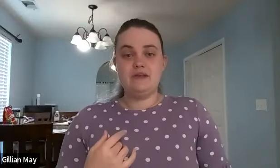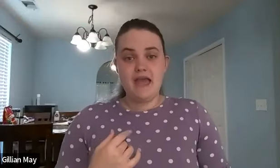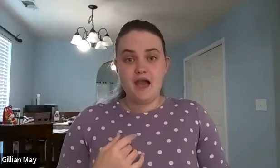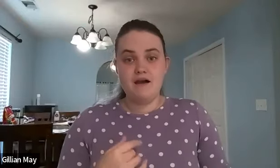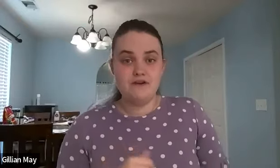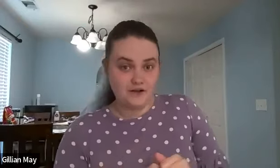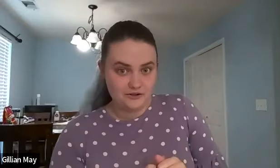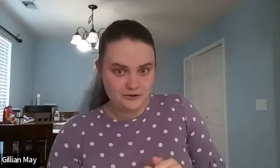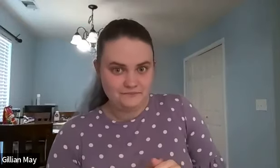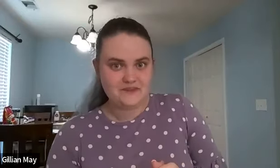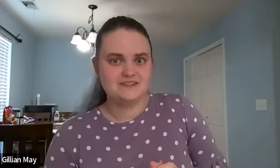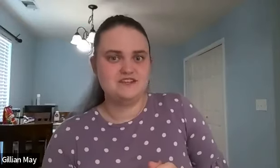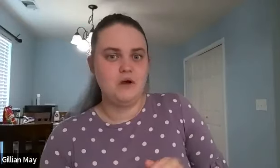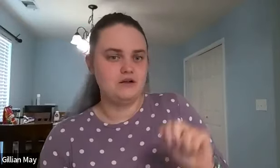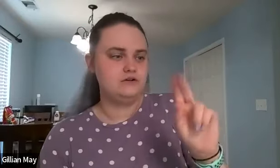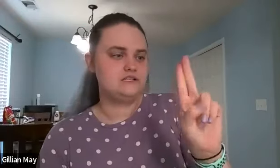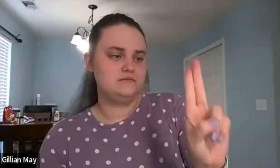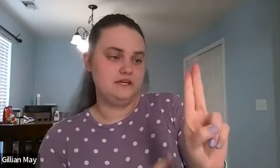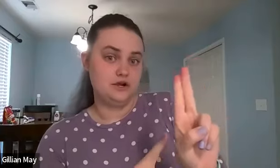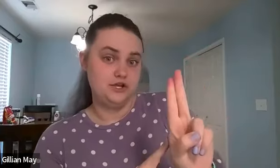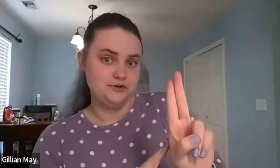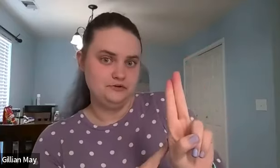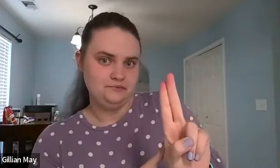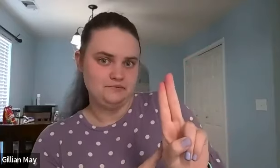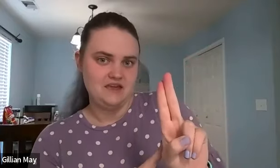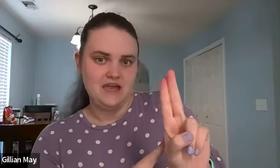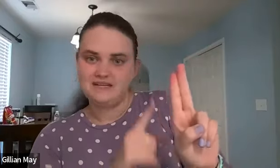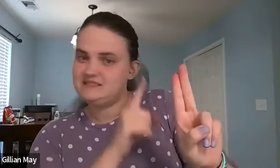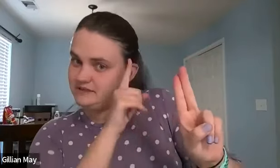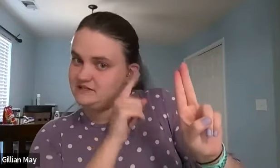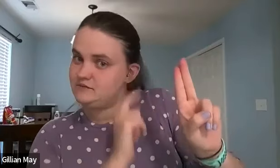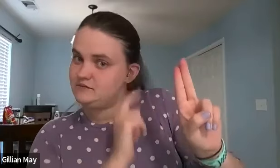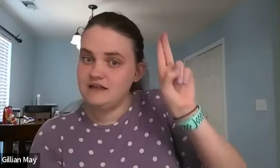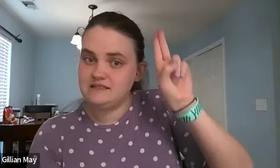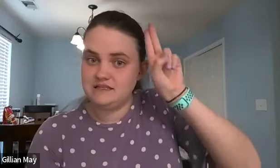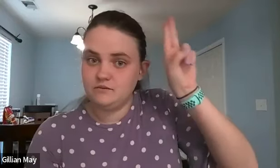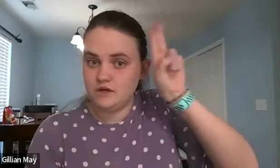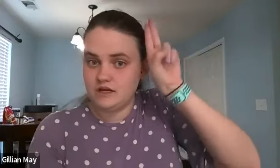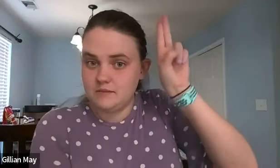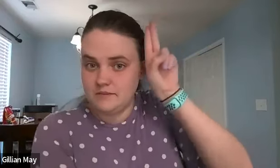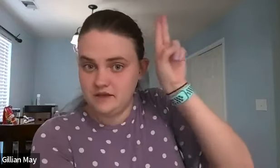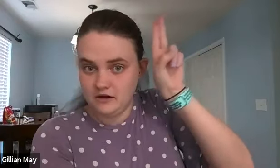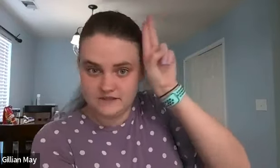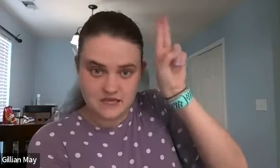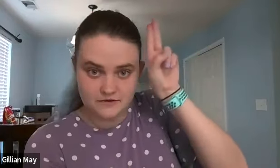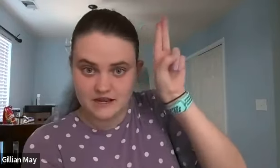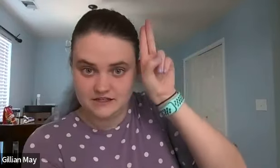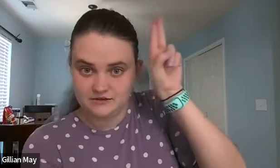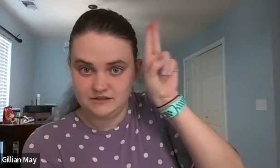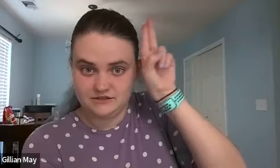we have uncle. So uncle is going to be our U. And it's like we did with our cousin. We're going to come up here at the top of our head and do a little